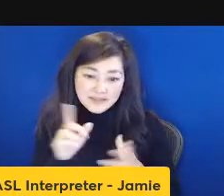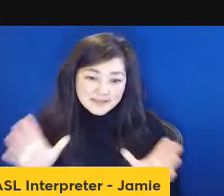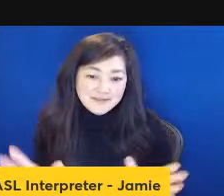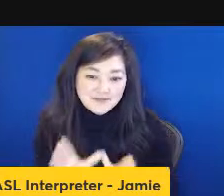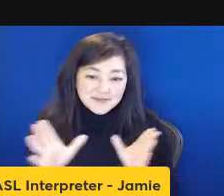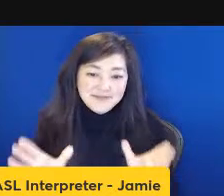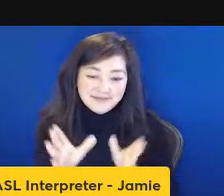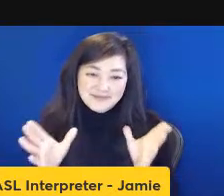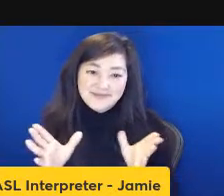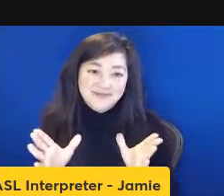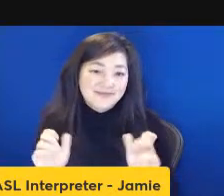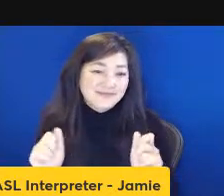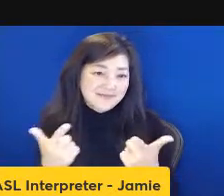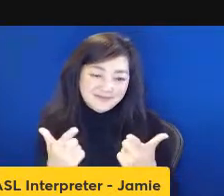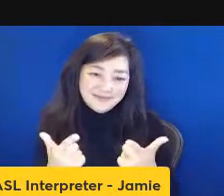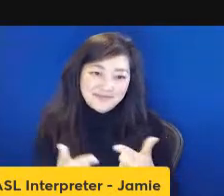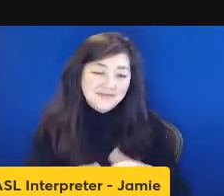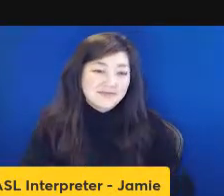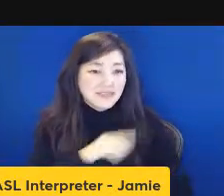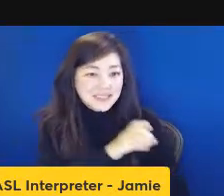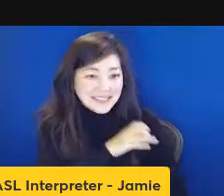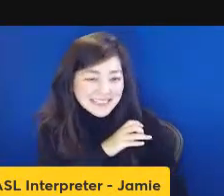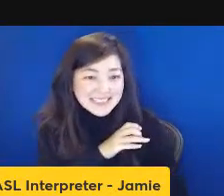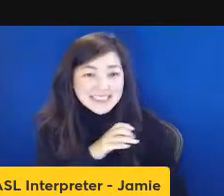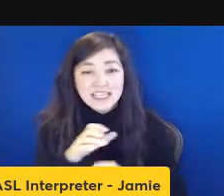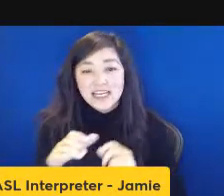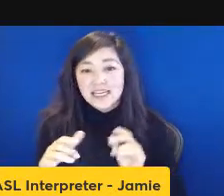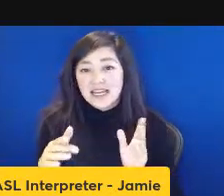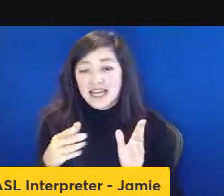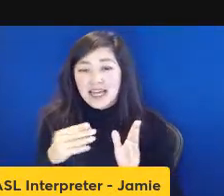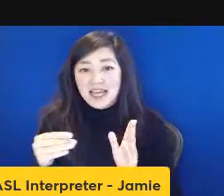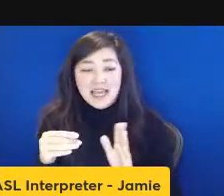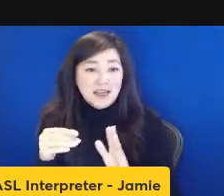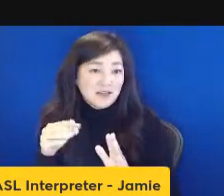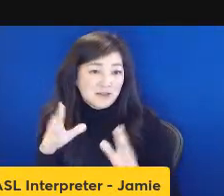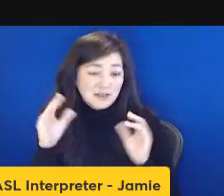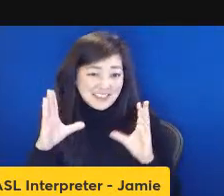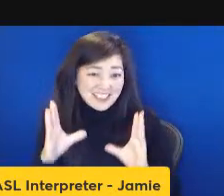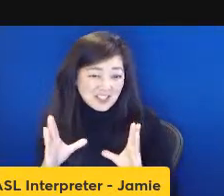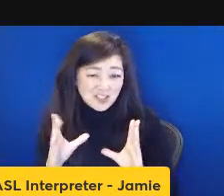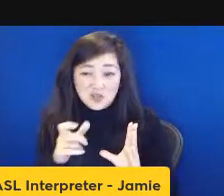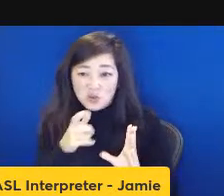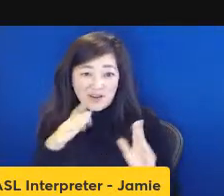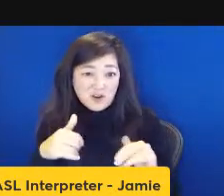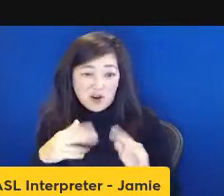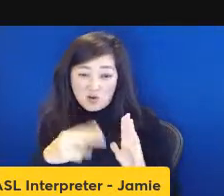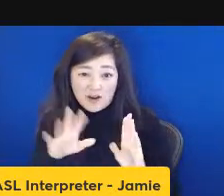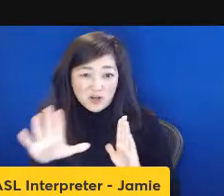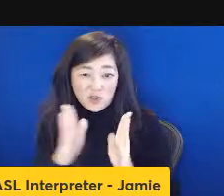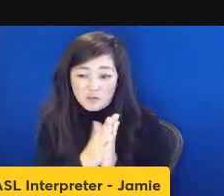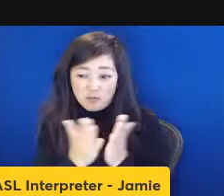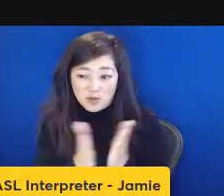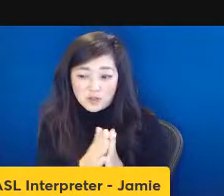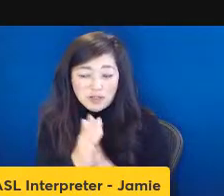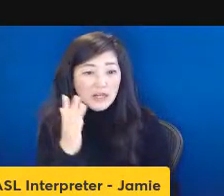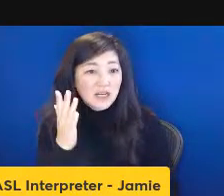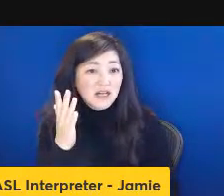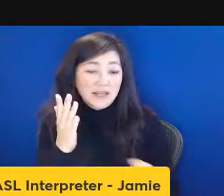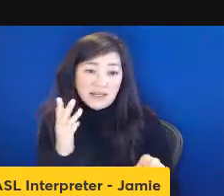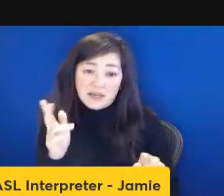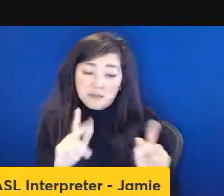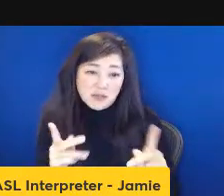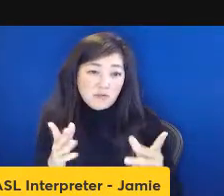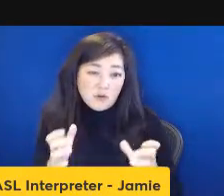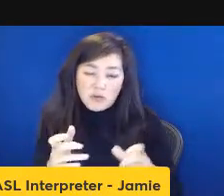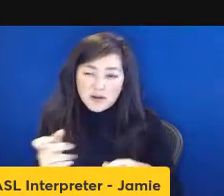all of the clinicians and researchers who have not read that book, it's really important because often folks want to keep returning to the question